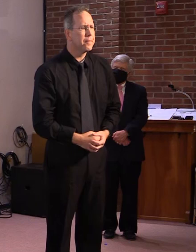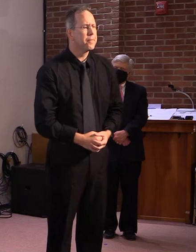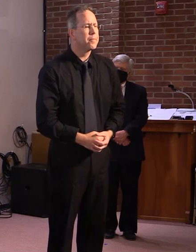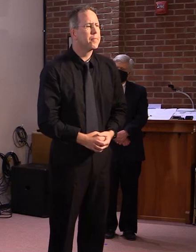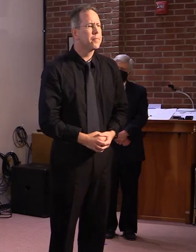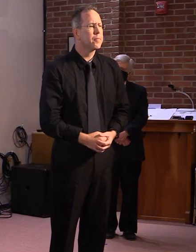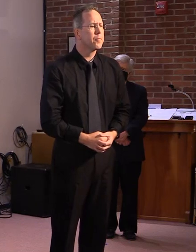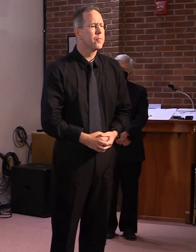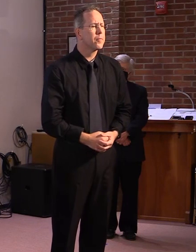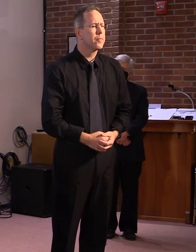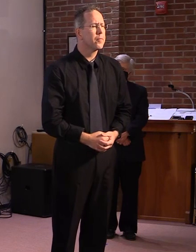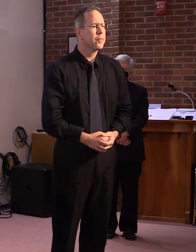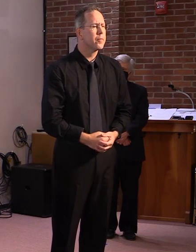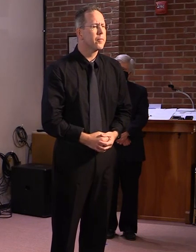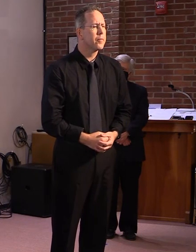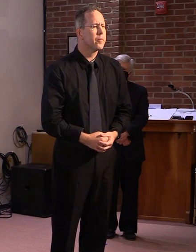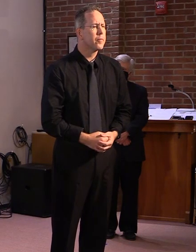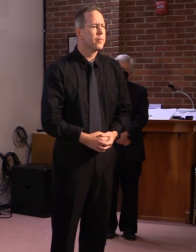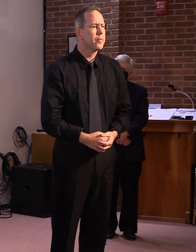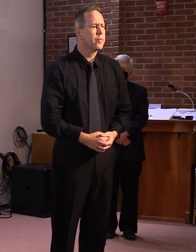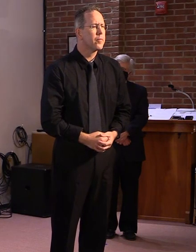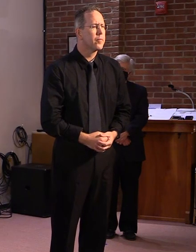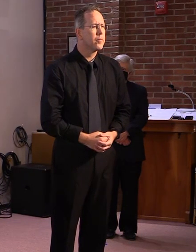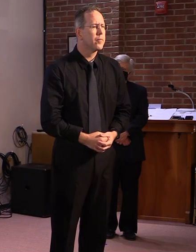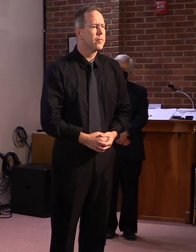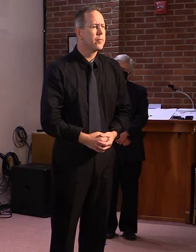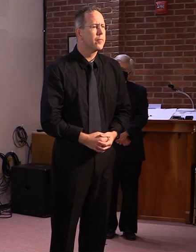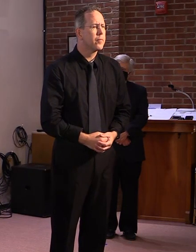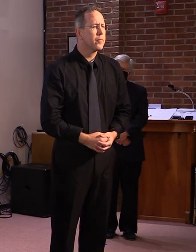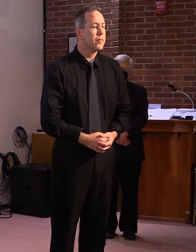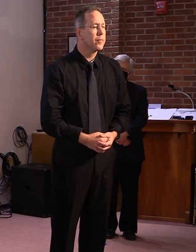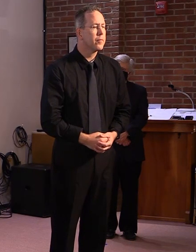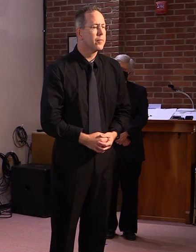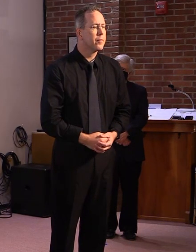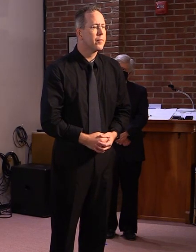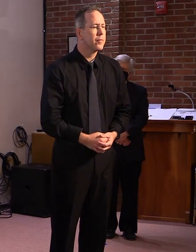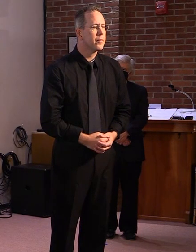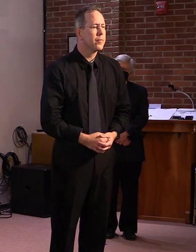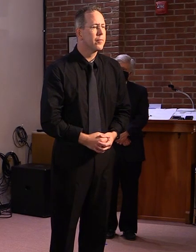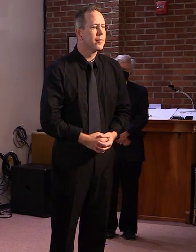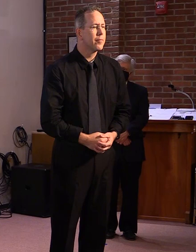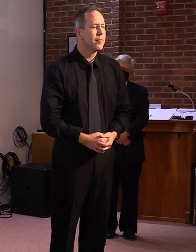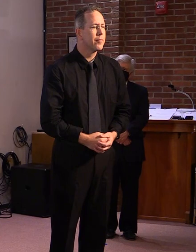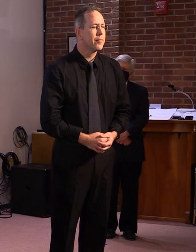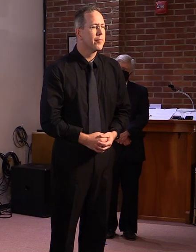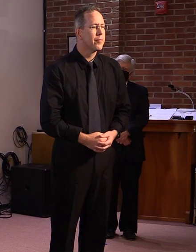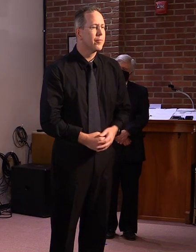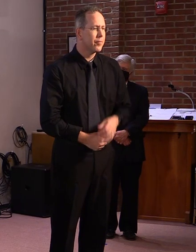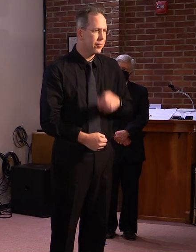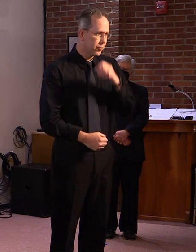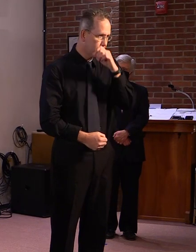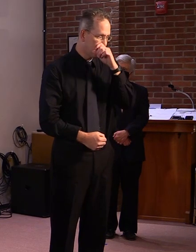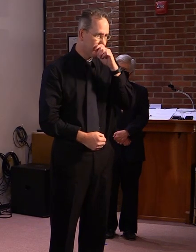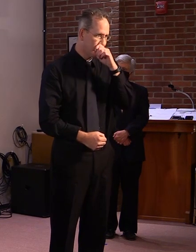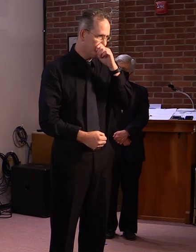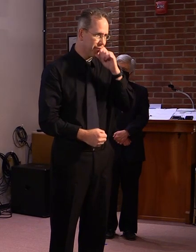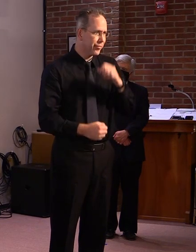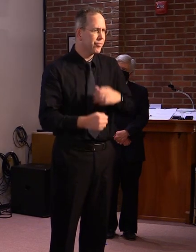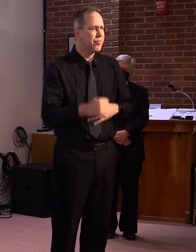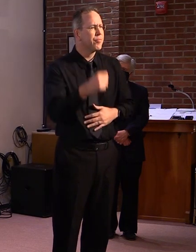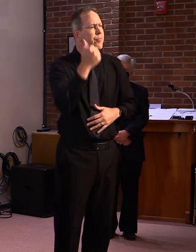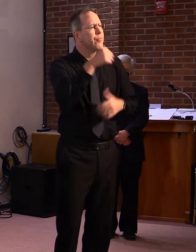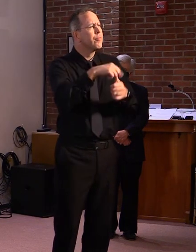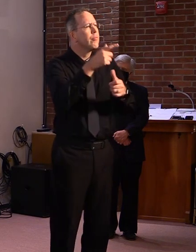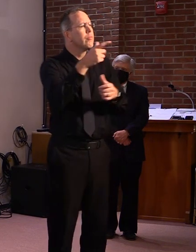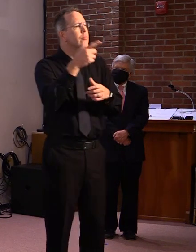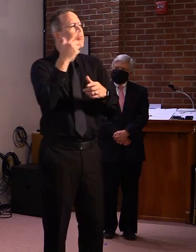is stifling free speech by threatening the Windsor school principal with a loss of her job for expressing skepticism about